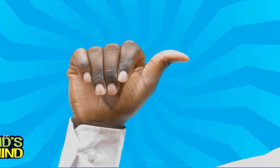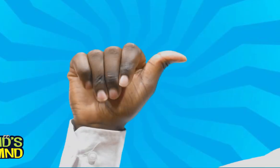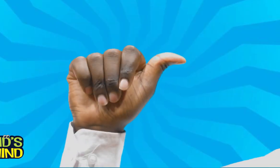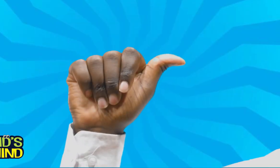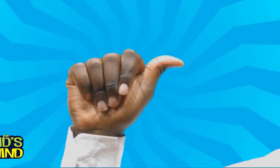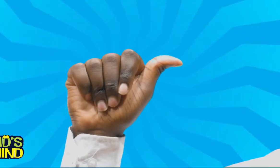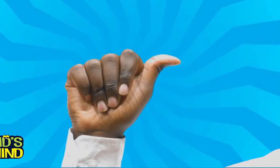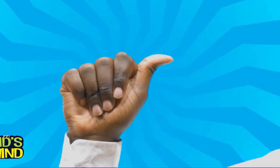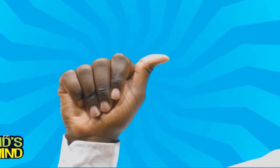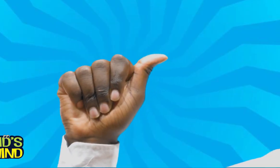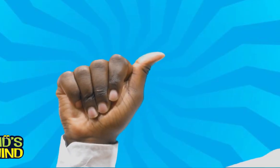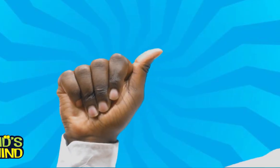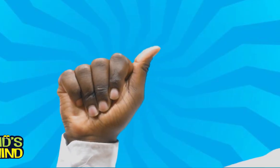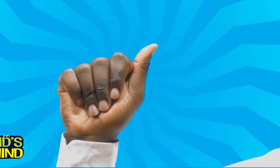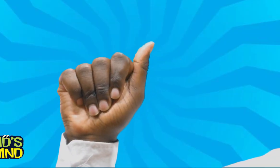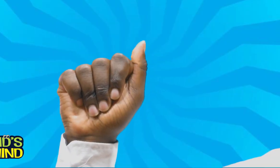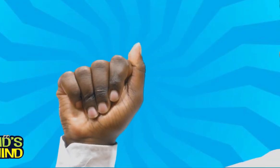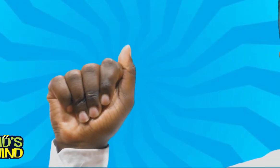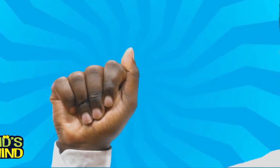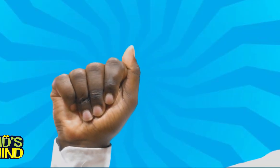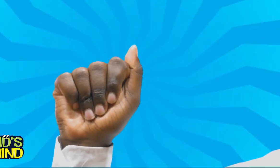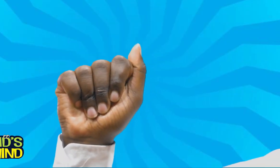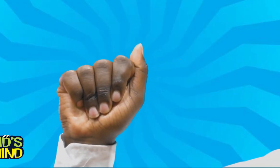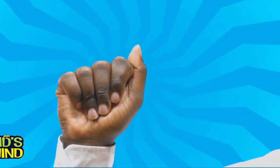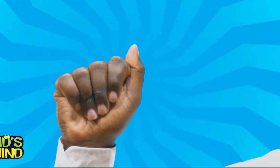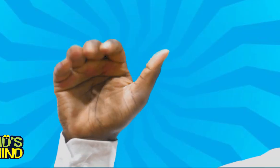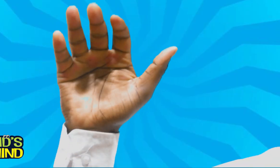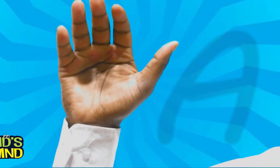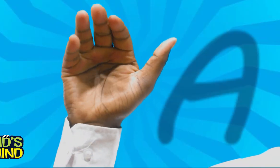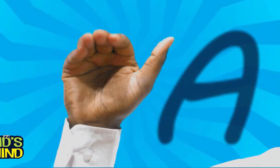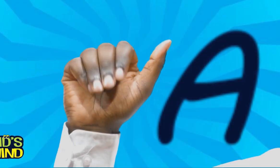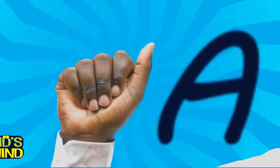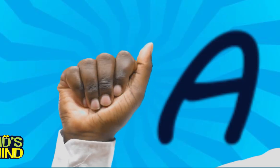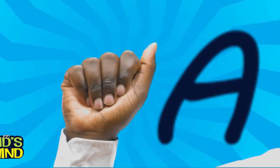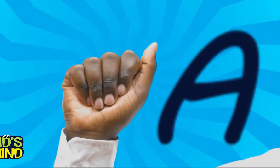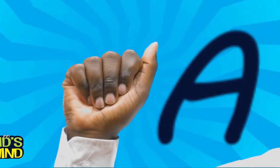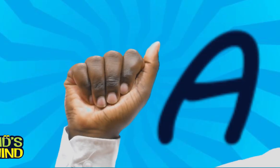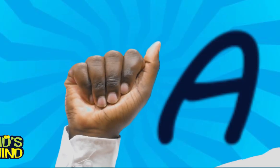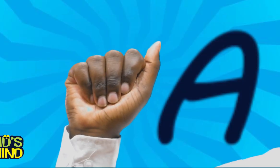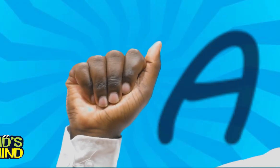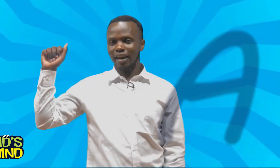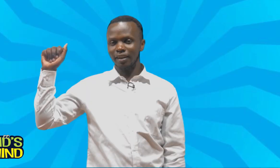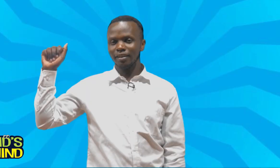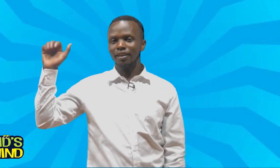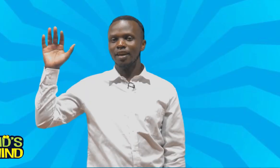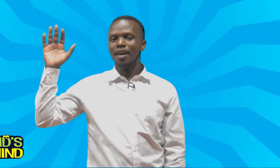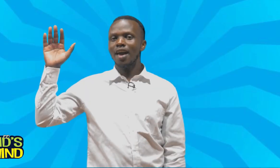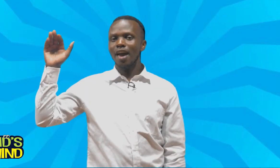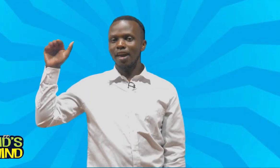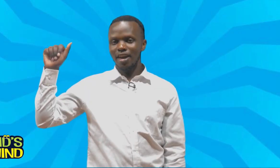4 fingers, remaining with thumb, that is A. Again, A.